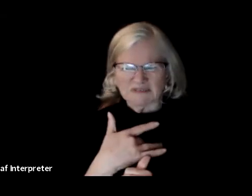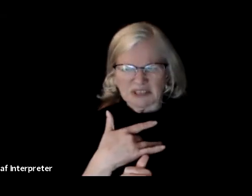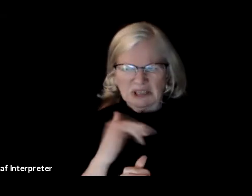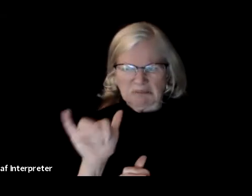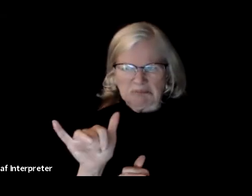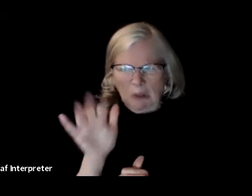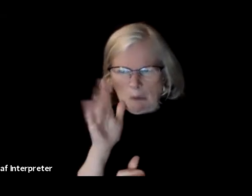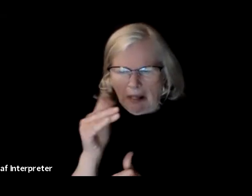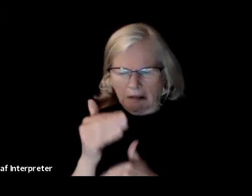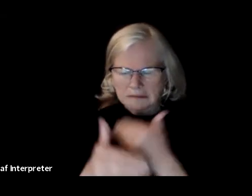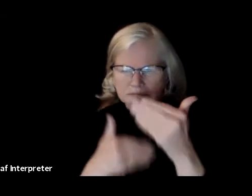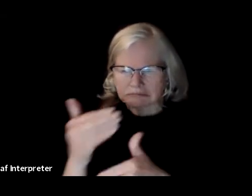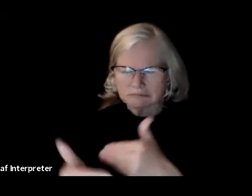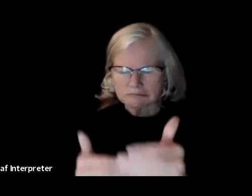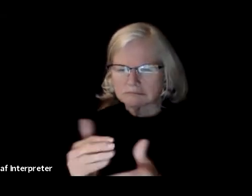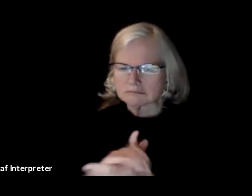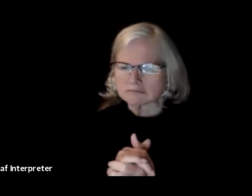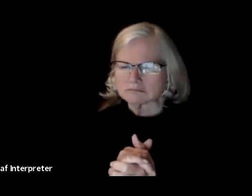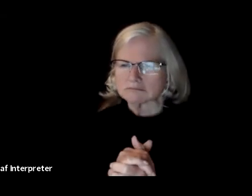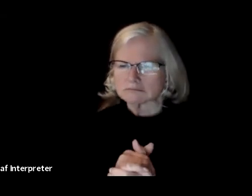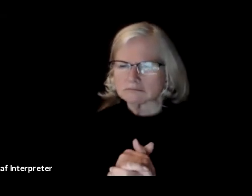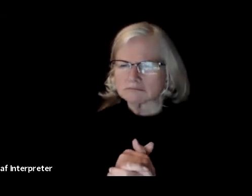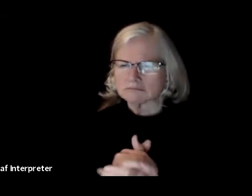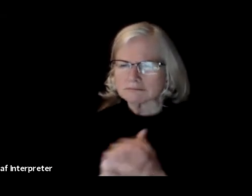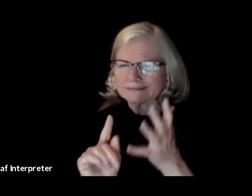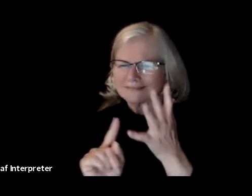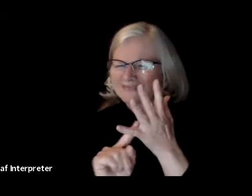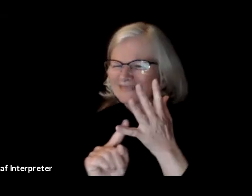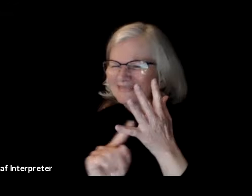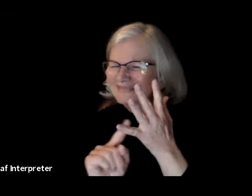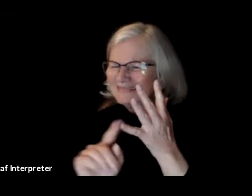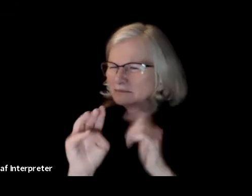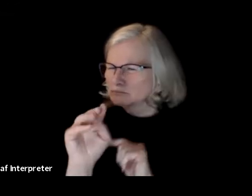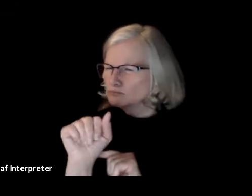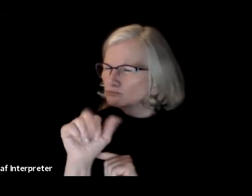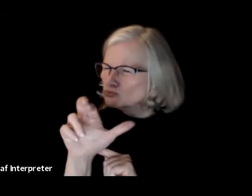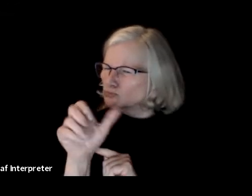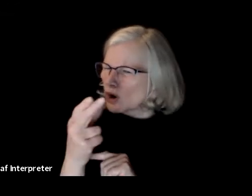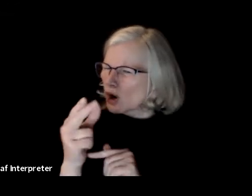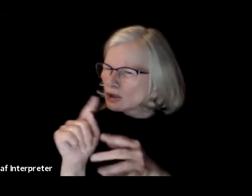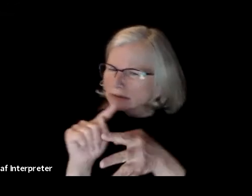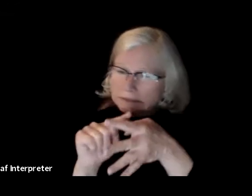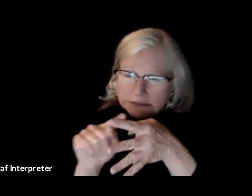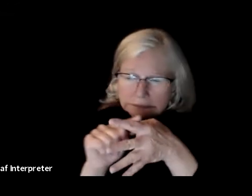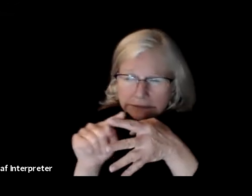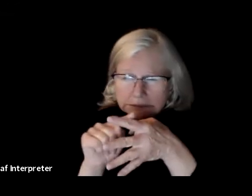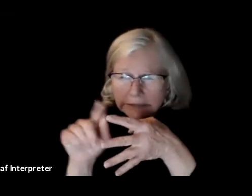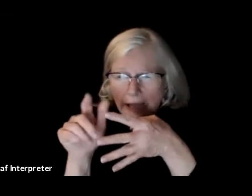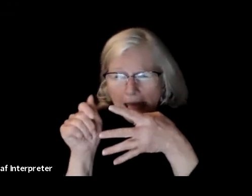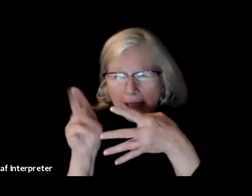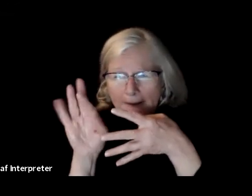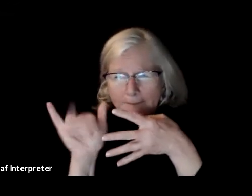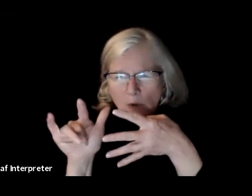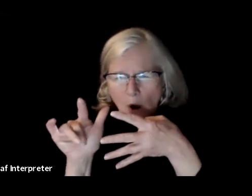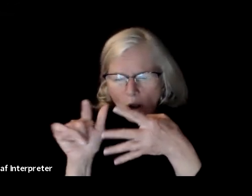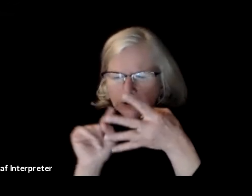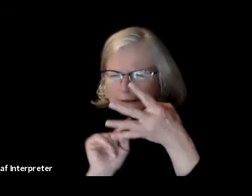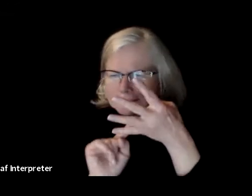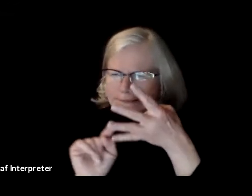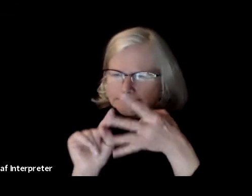that, end of March, early April increase in doses, what we've heard from the federal government is